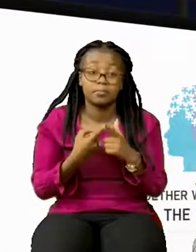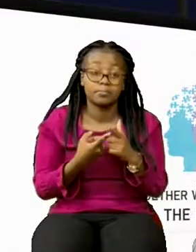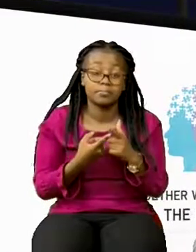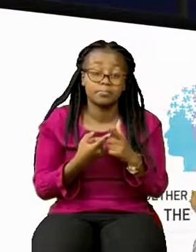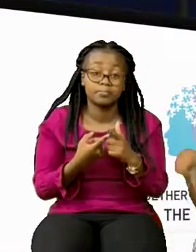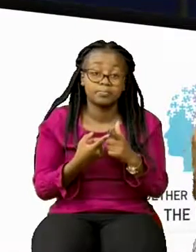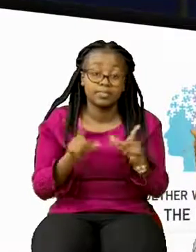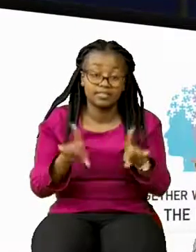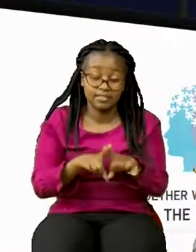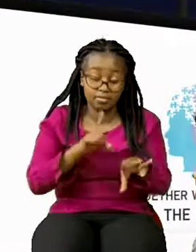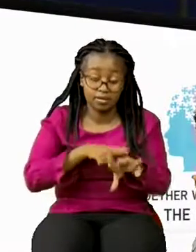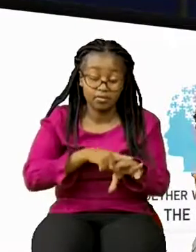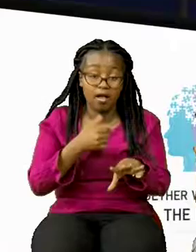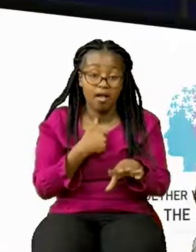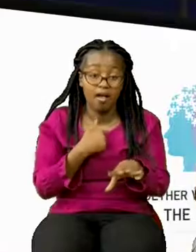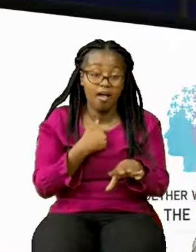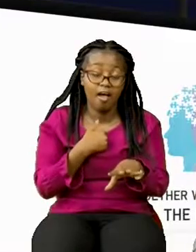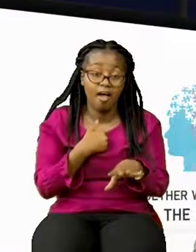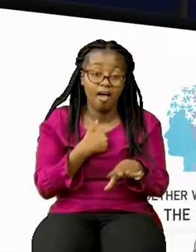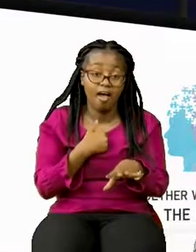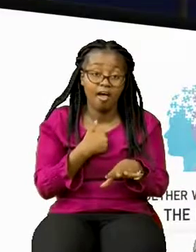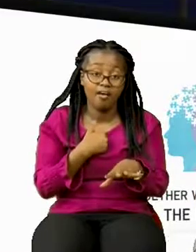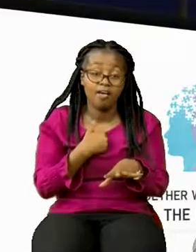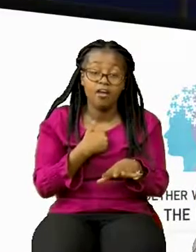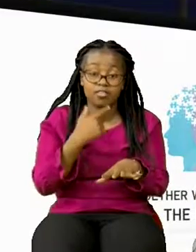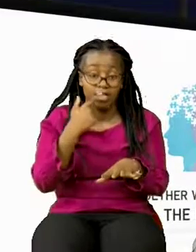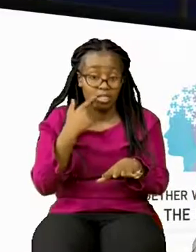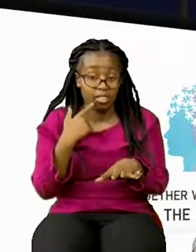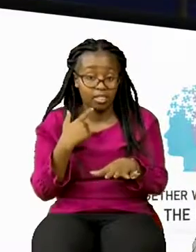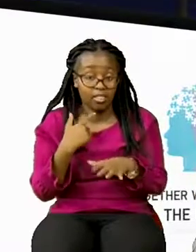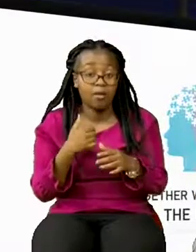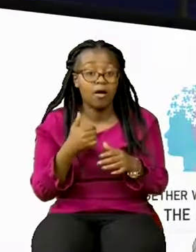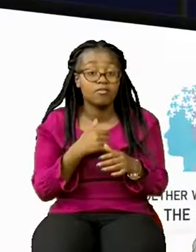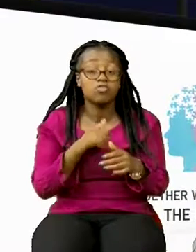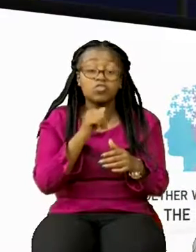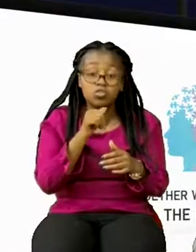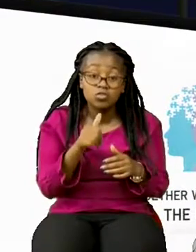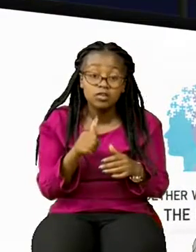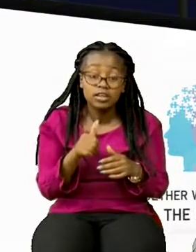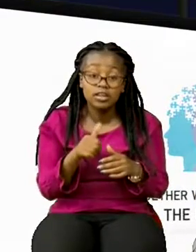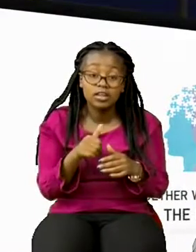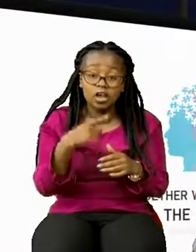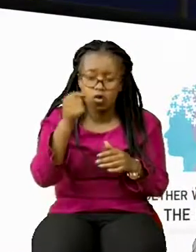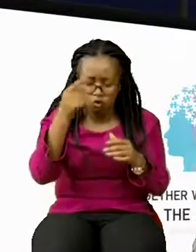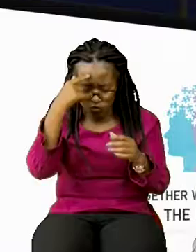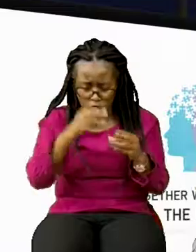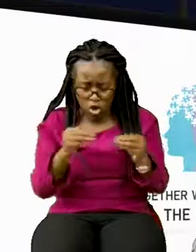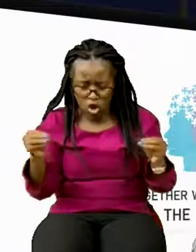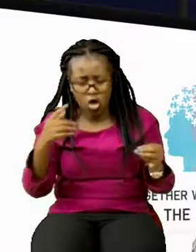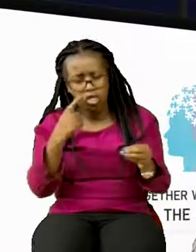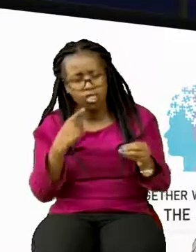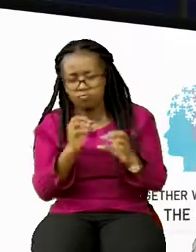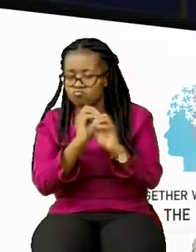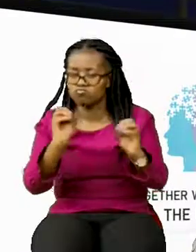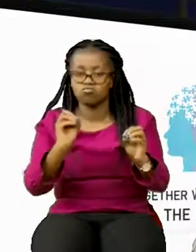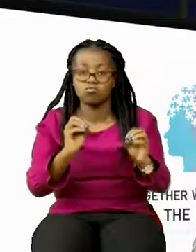epilepsy and at the same time having seizure. We have said, don't let a convulsion go for too long. Especially the